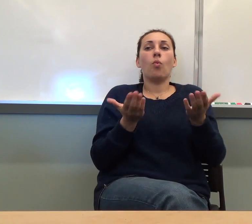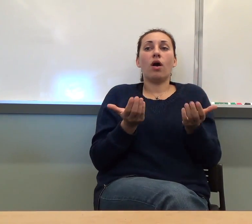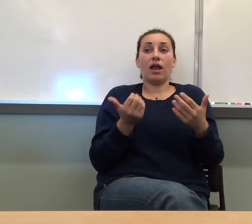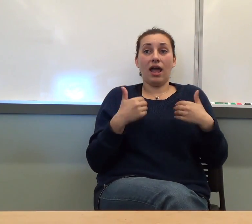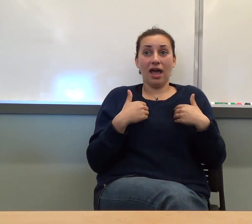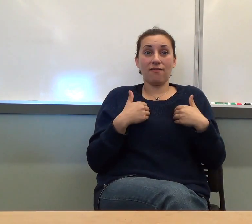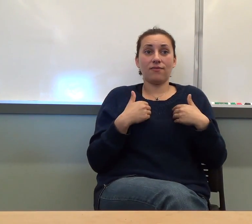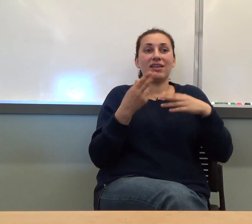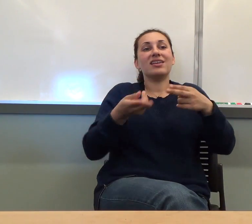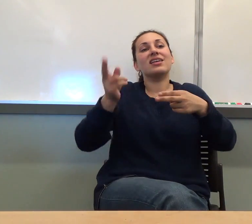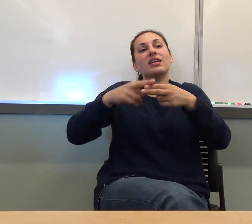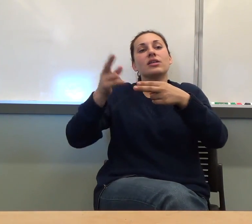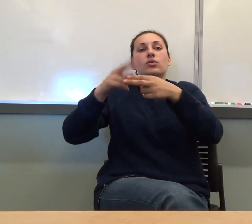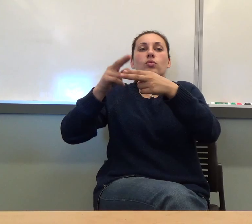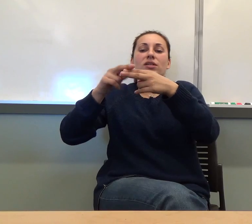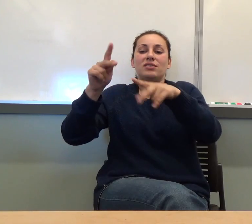Now that's neither one of those numbers.